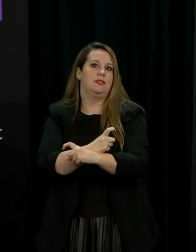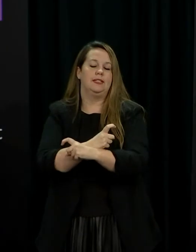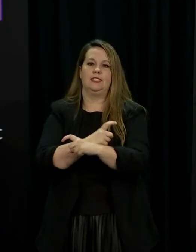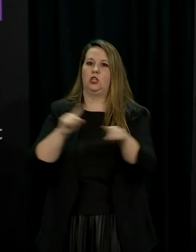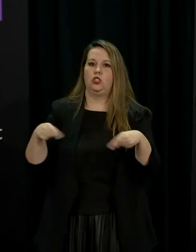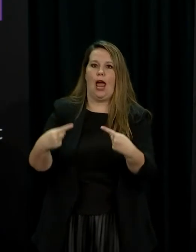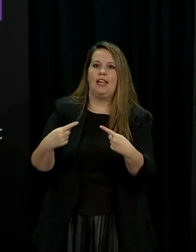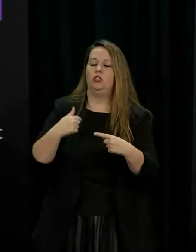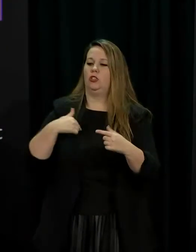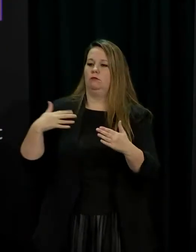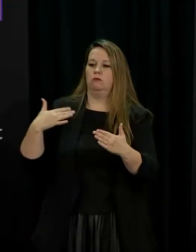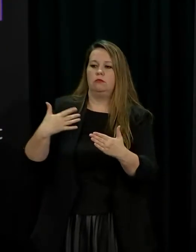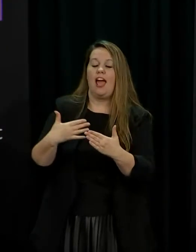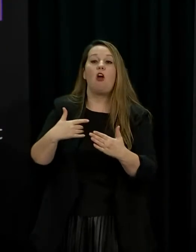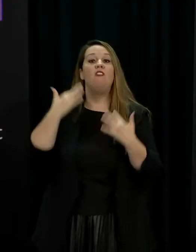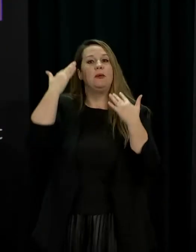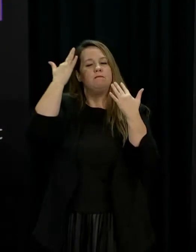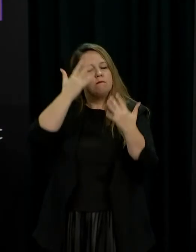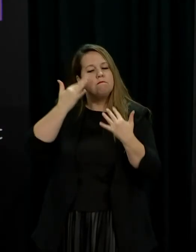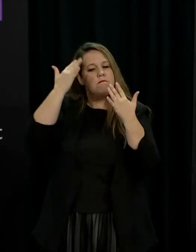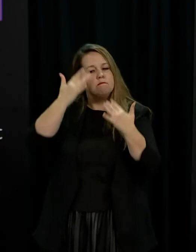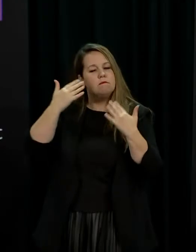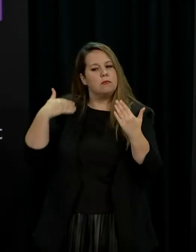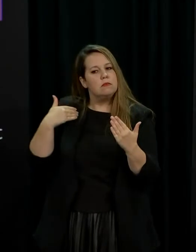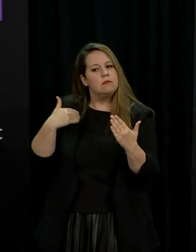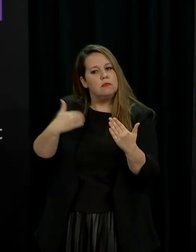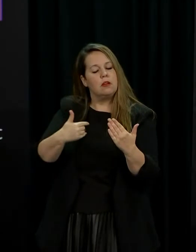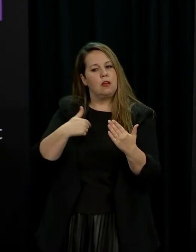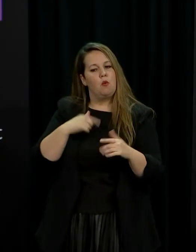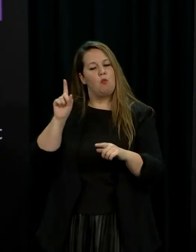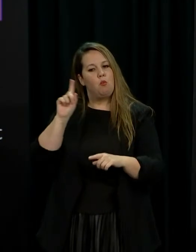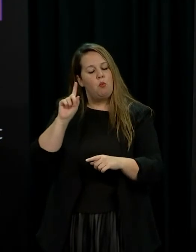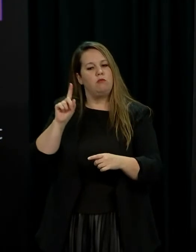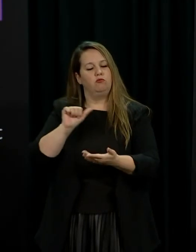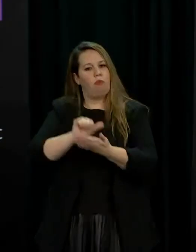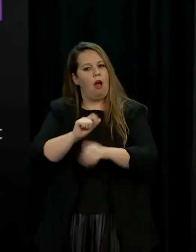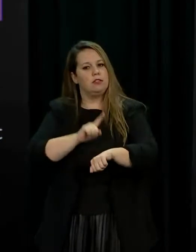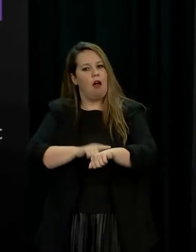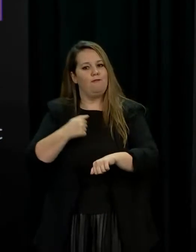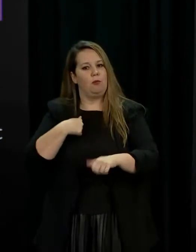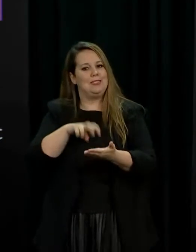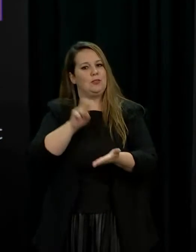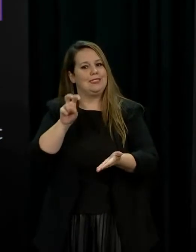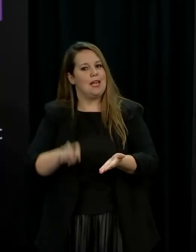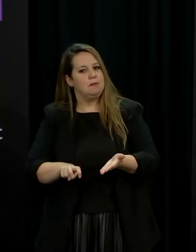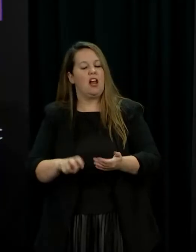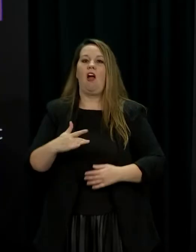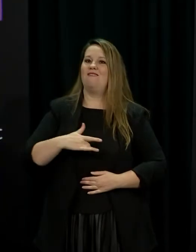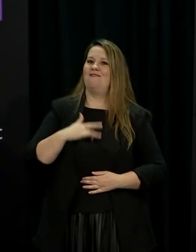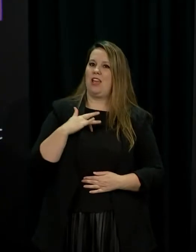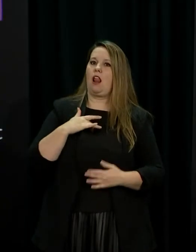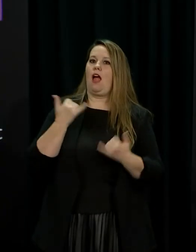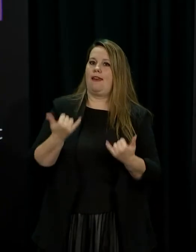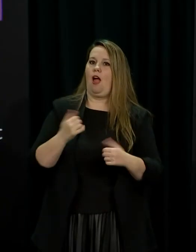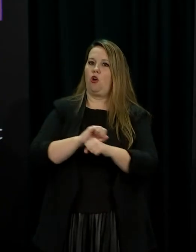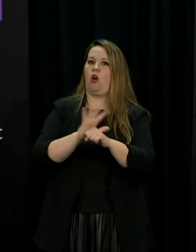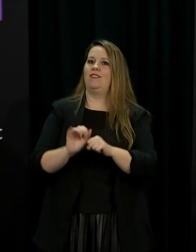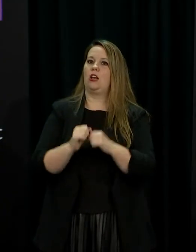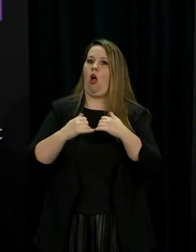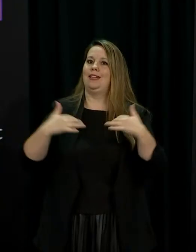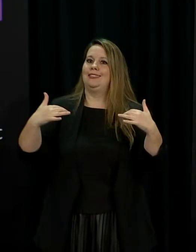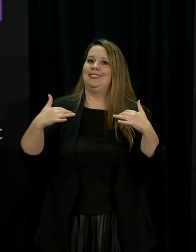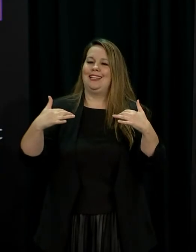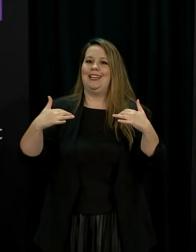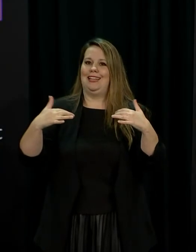while about what's the right time for me to step down. It seems we're at a good point in terms of the pandemic. The response is shifting. I'm